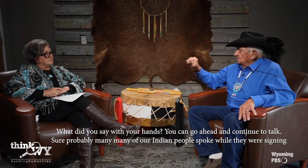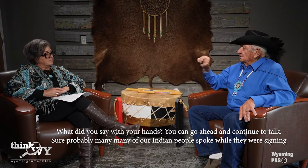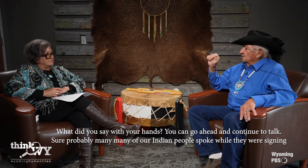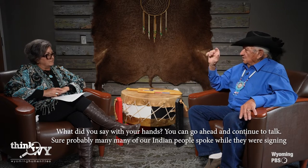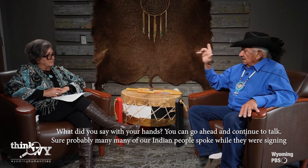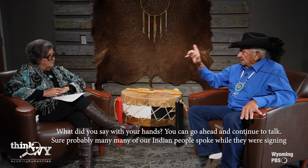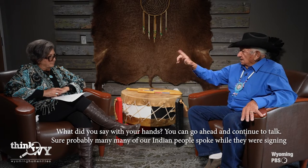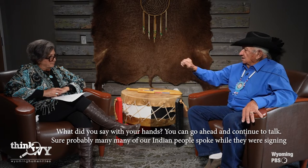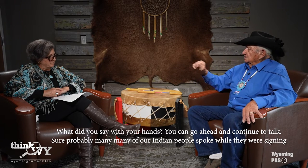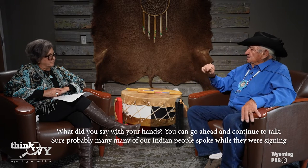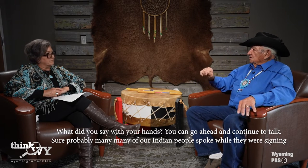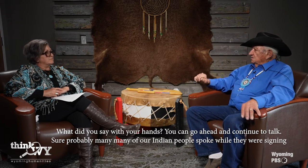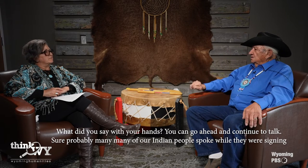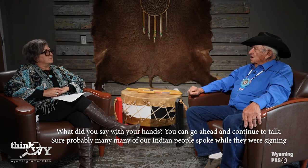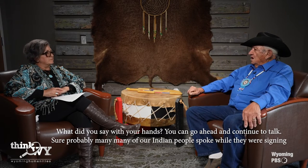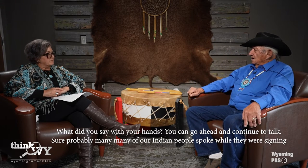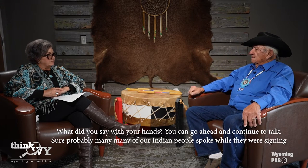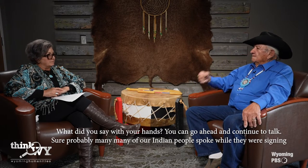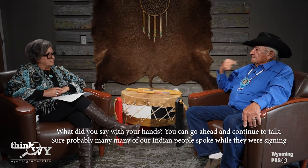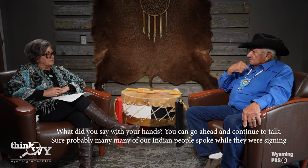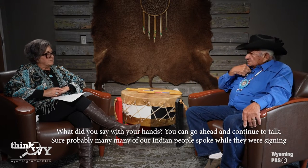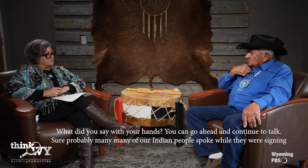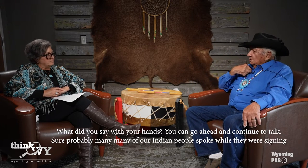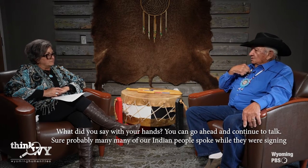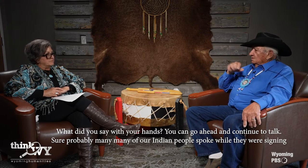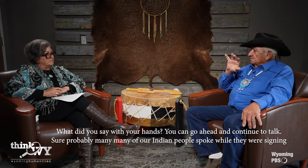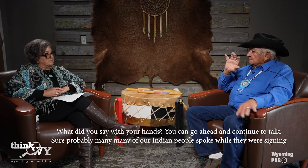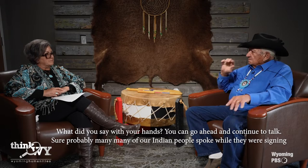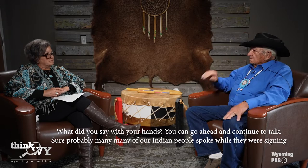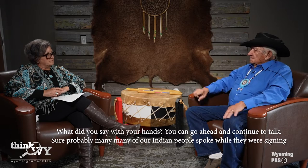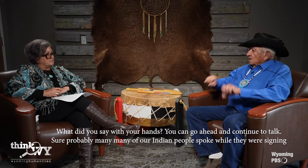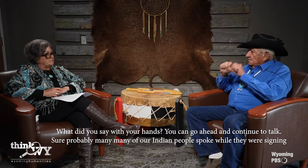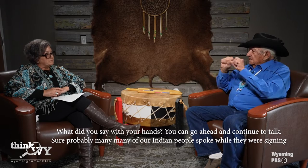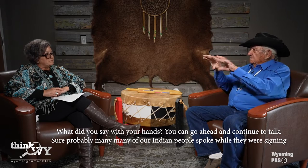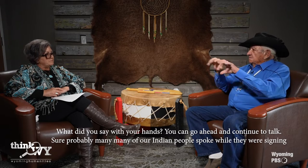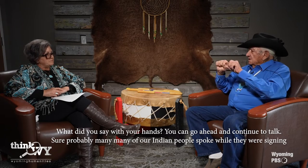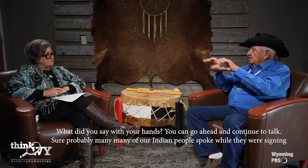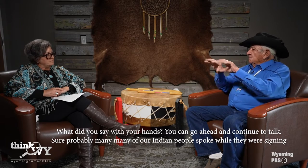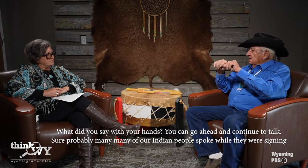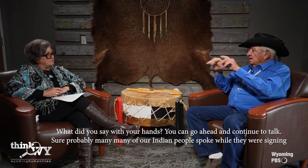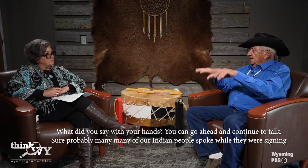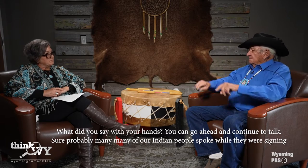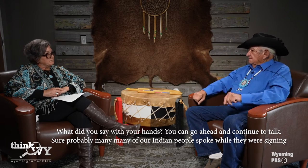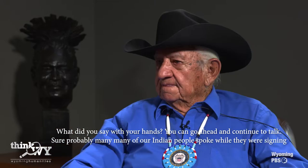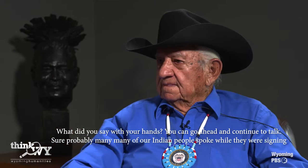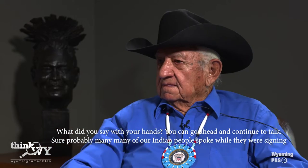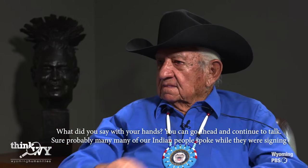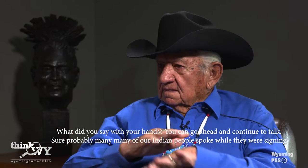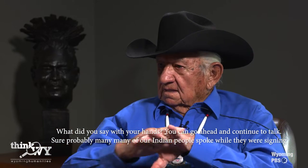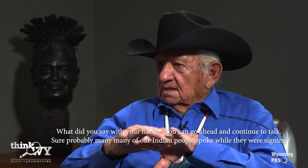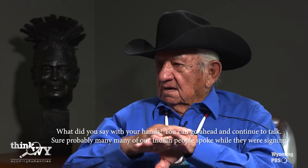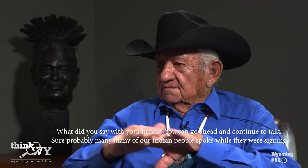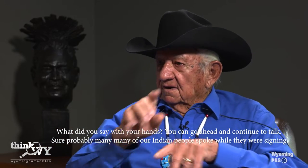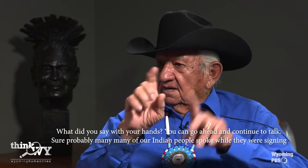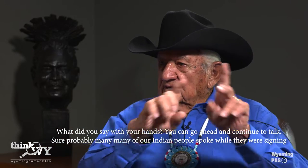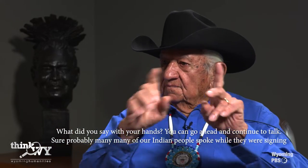You can go ahead and continue to talk. Sure, probably many, many of our Indian